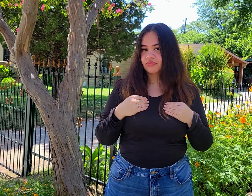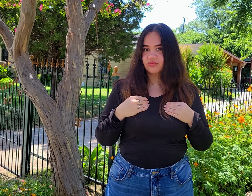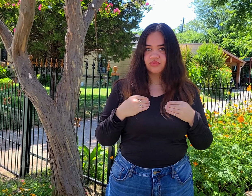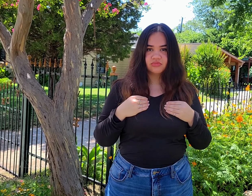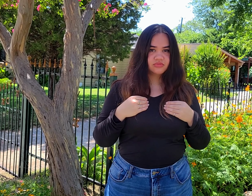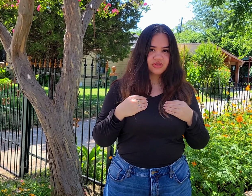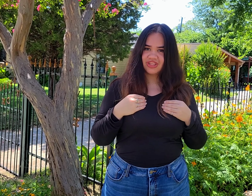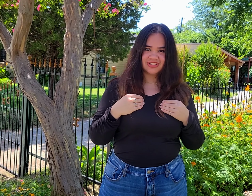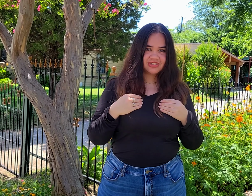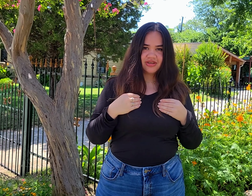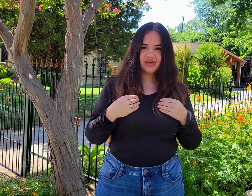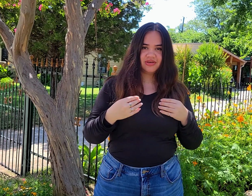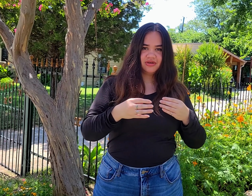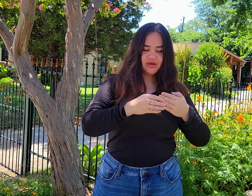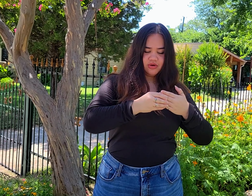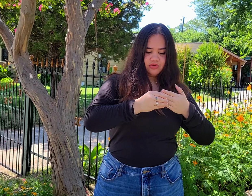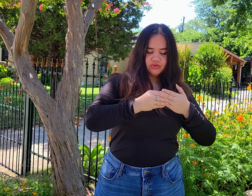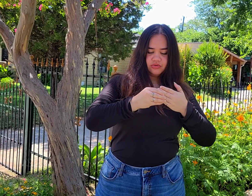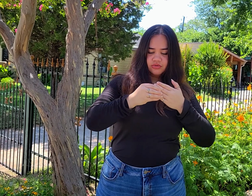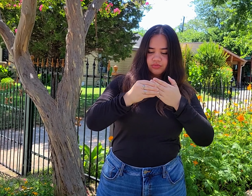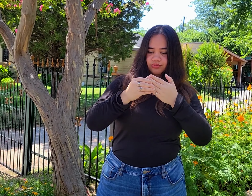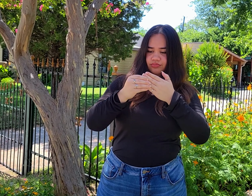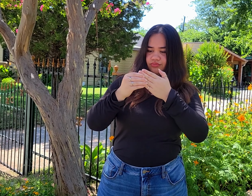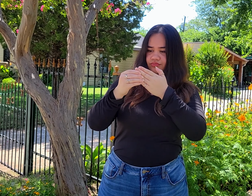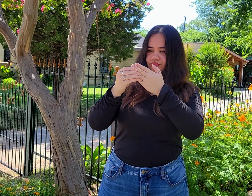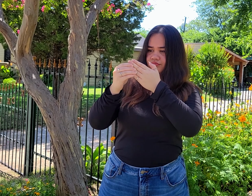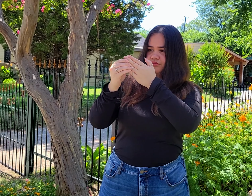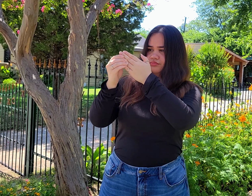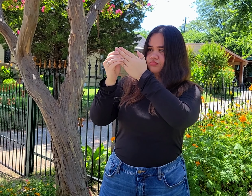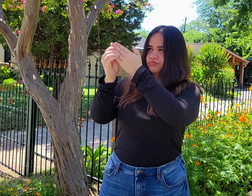It's not our hope